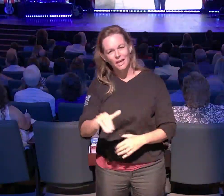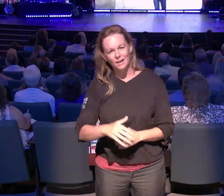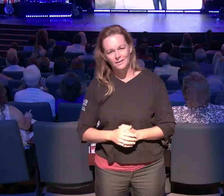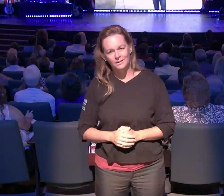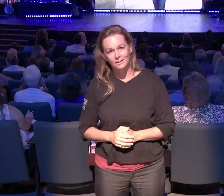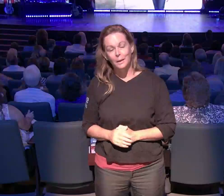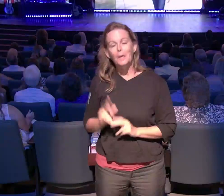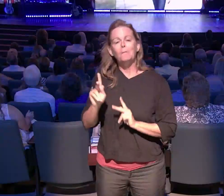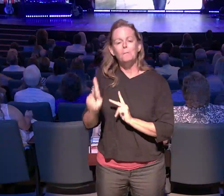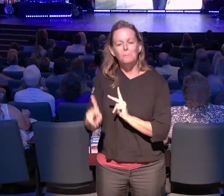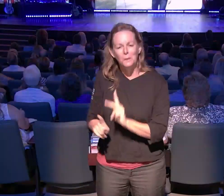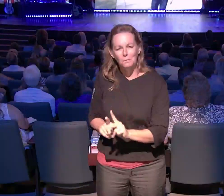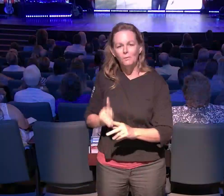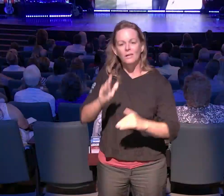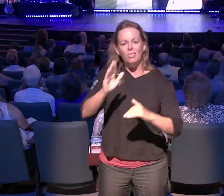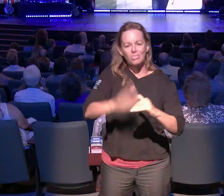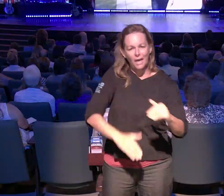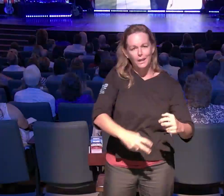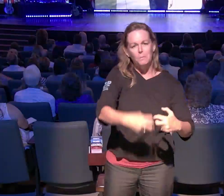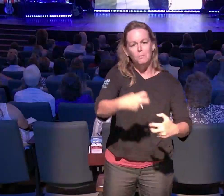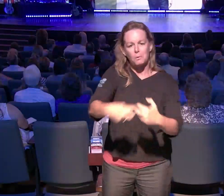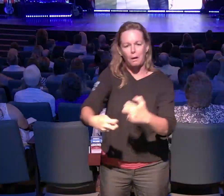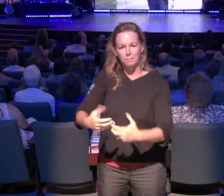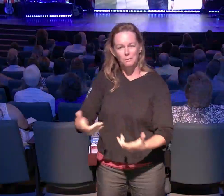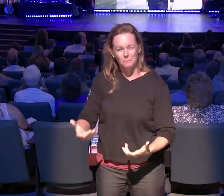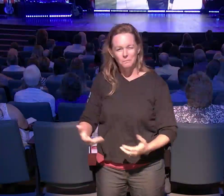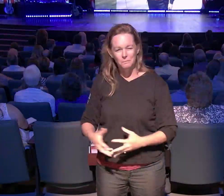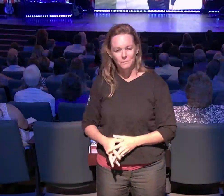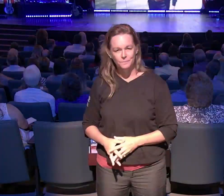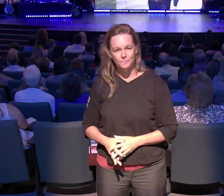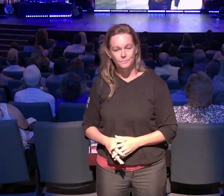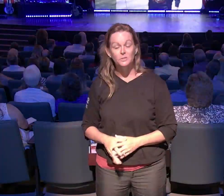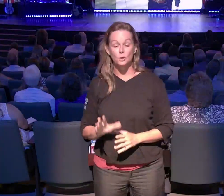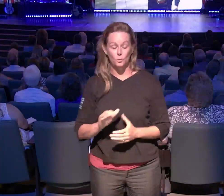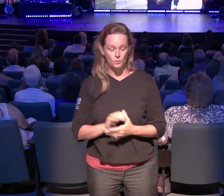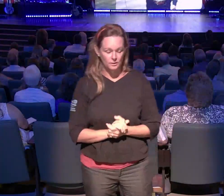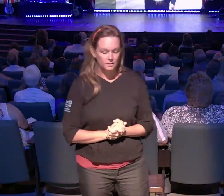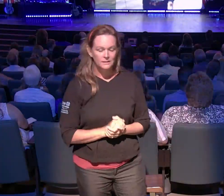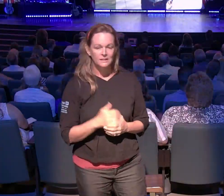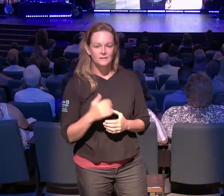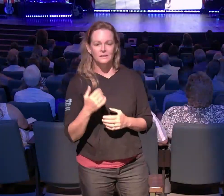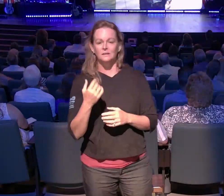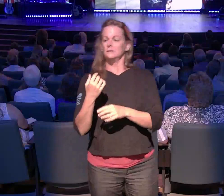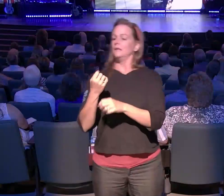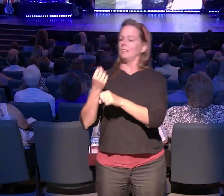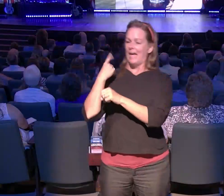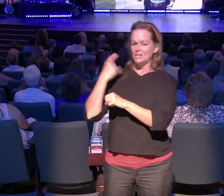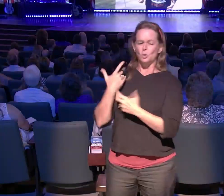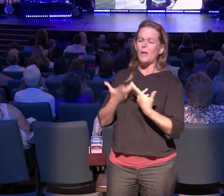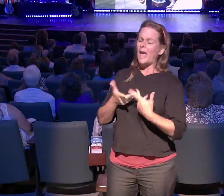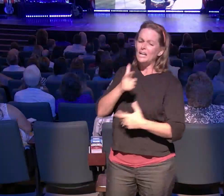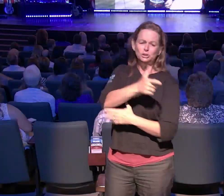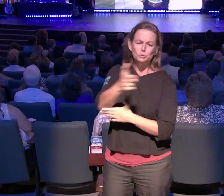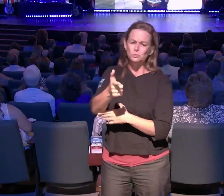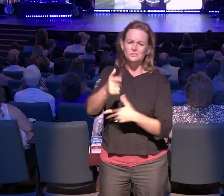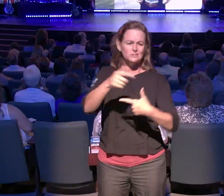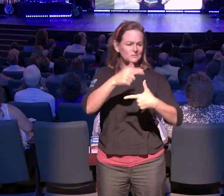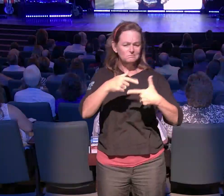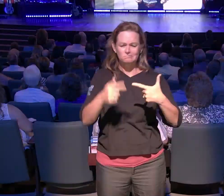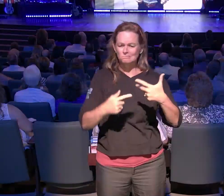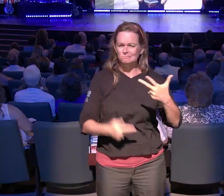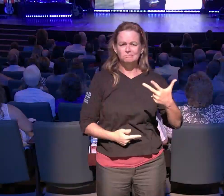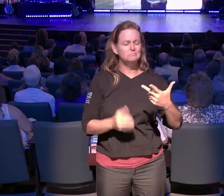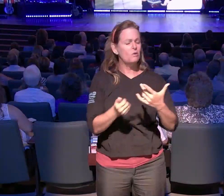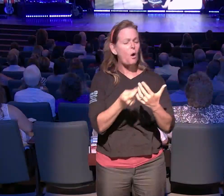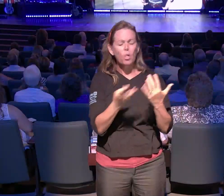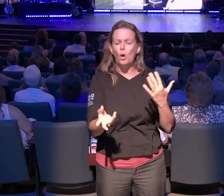Last year, we as a nation faced division like we hadn't experienced in years, with the shootings in Ferguson, Baton Rouge, Dallas,